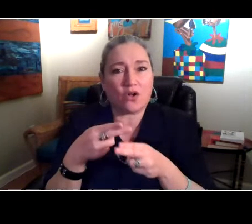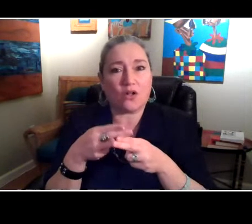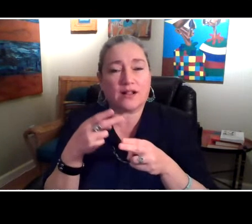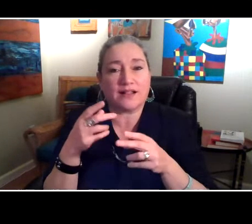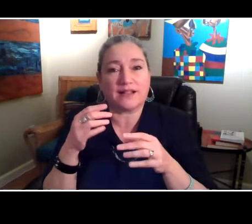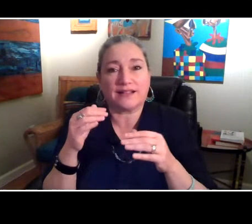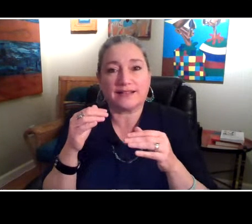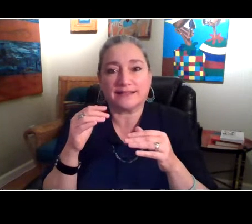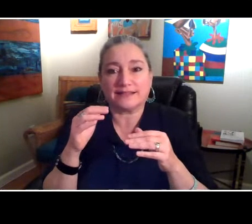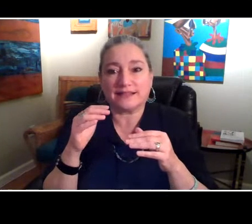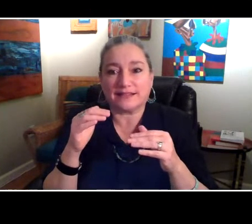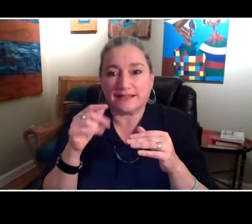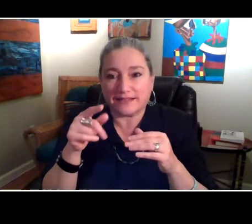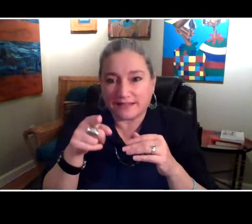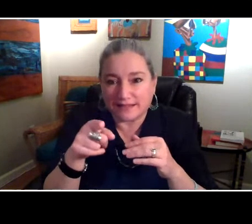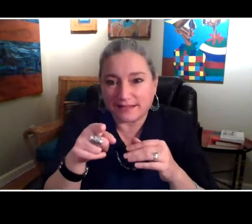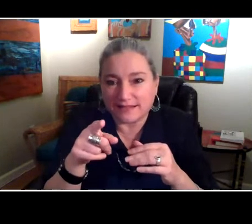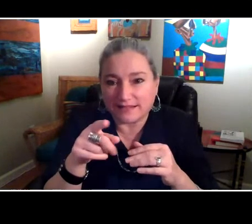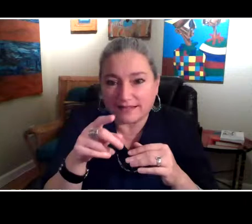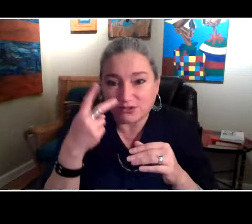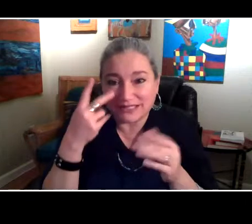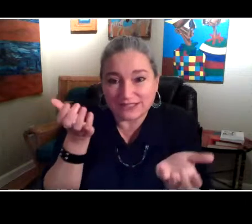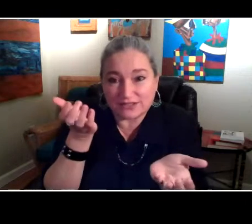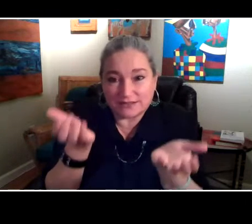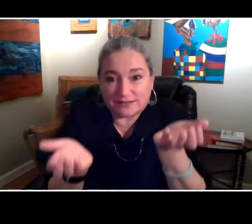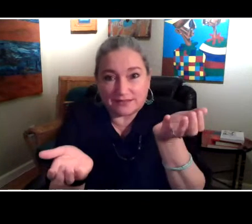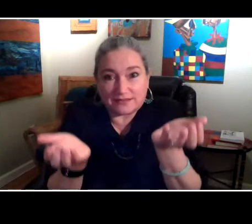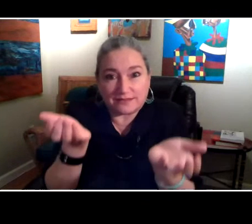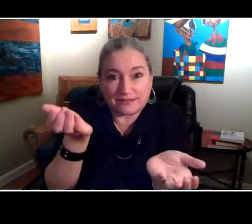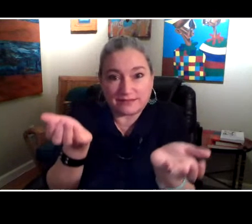school. And in this art,